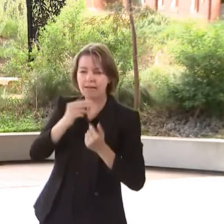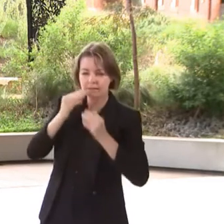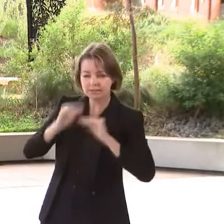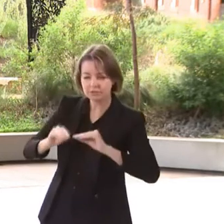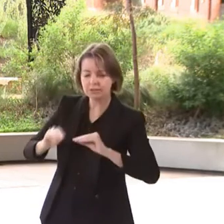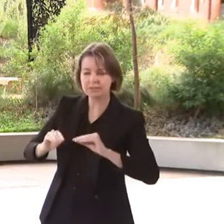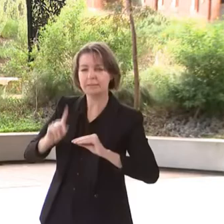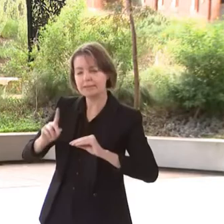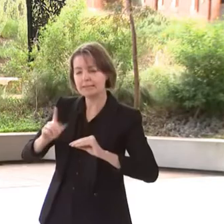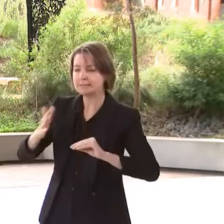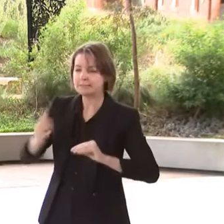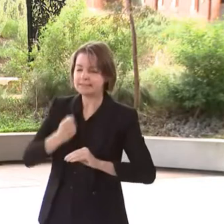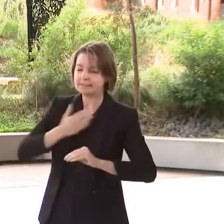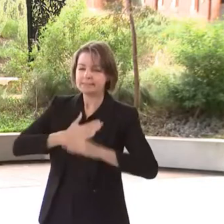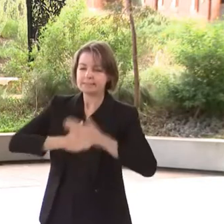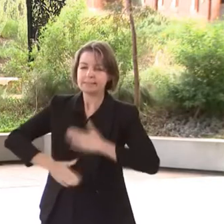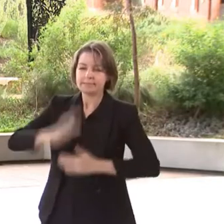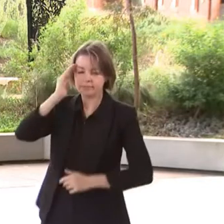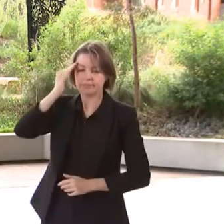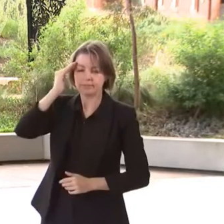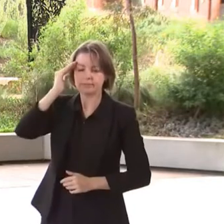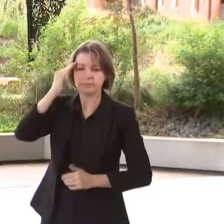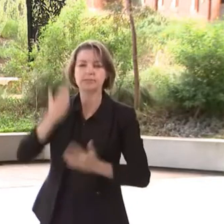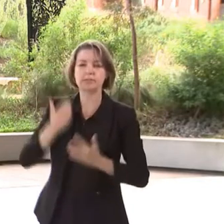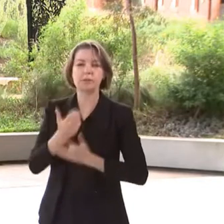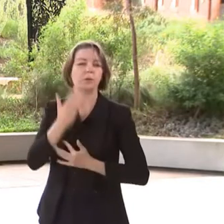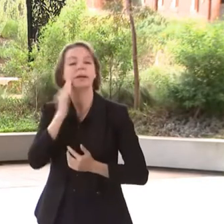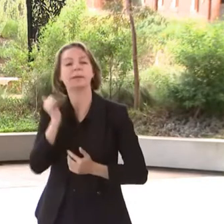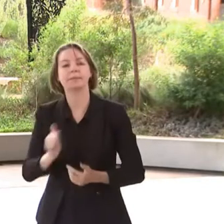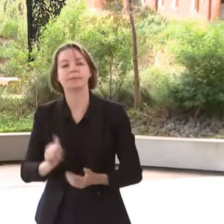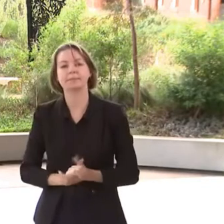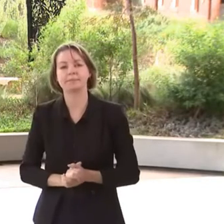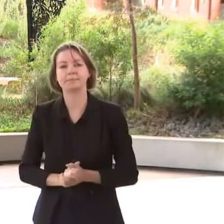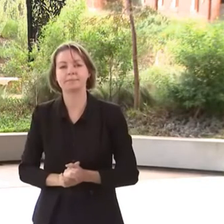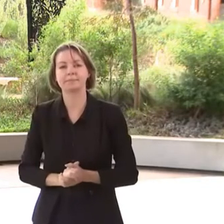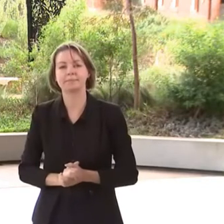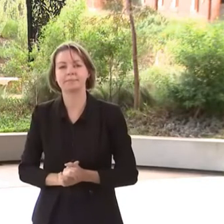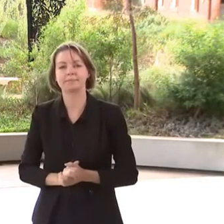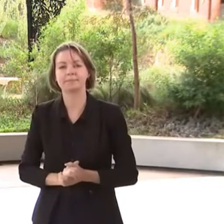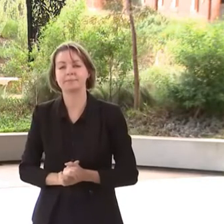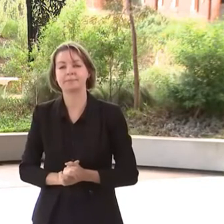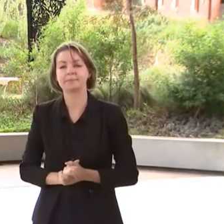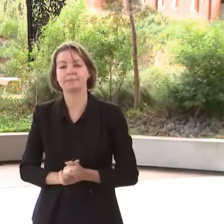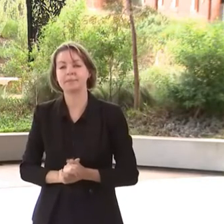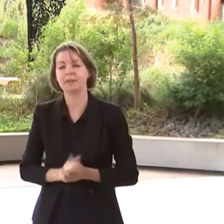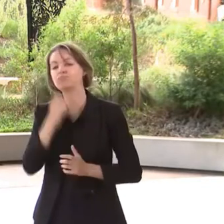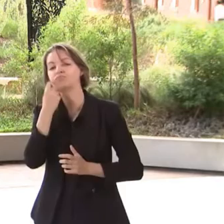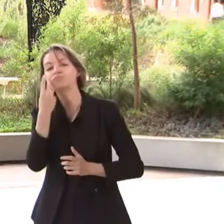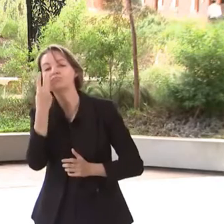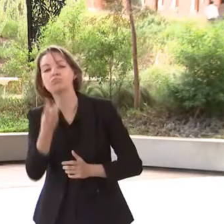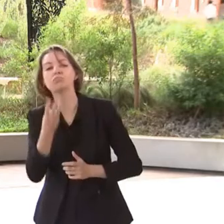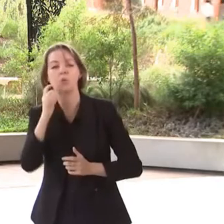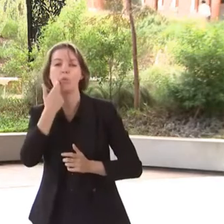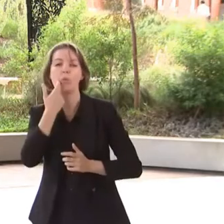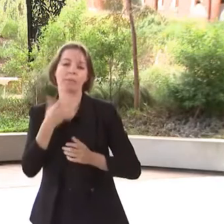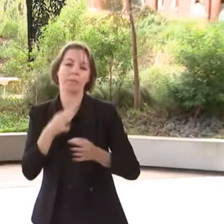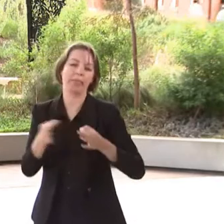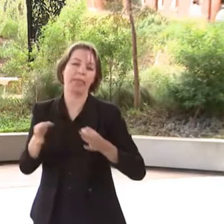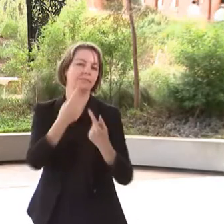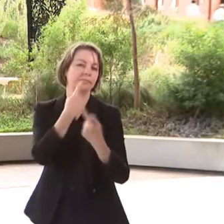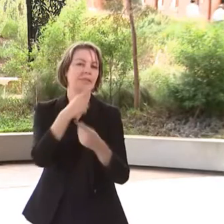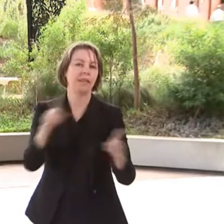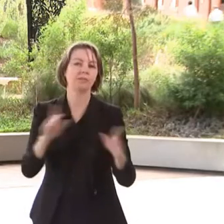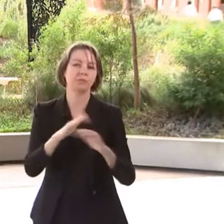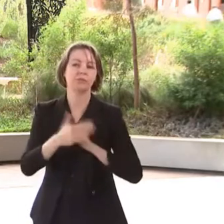our way through, and I believe that we will. And the plans that we will outline in the next few days, I believe,